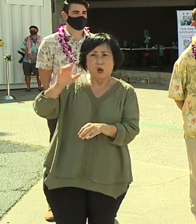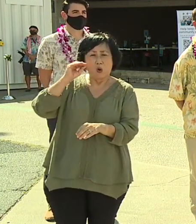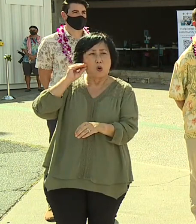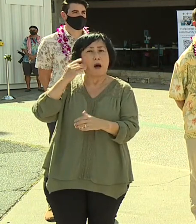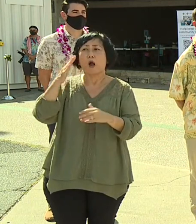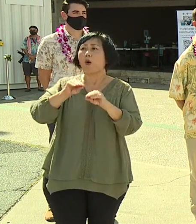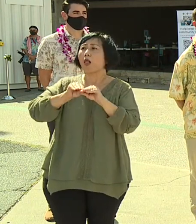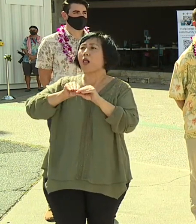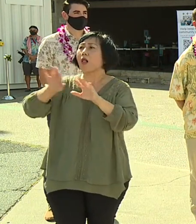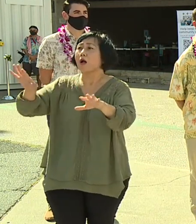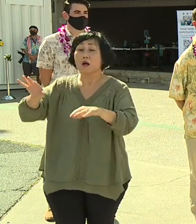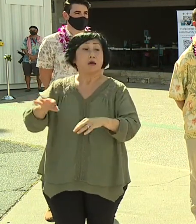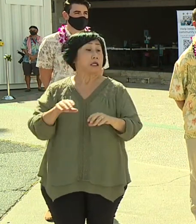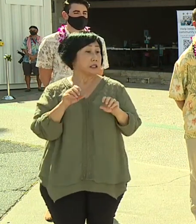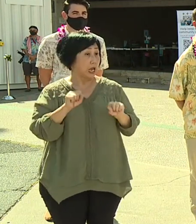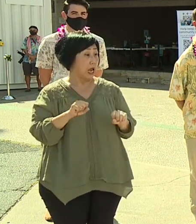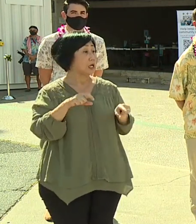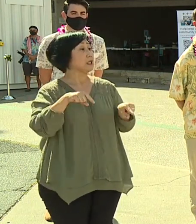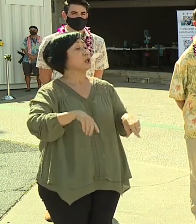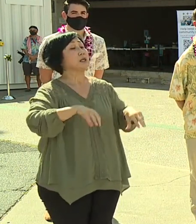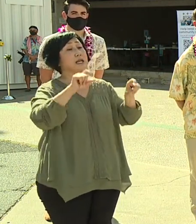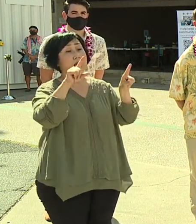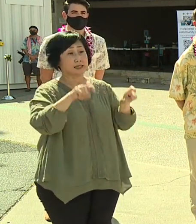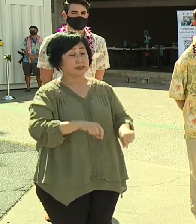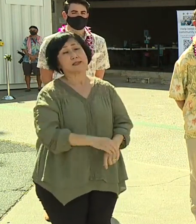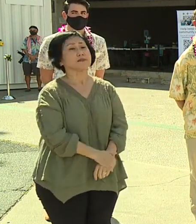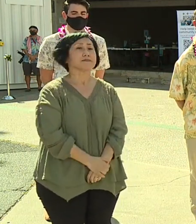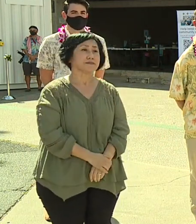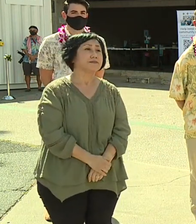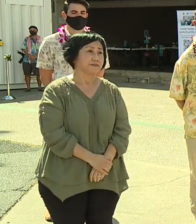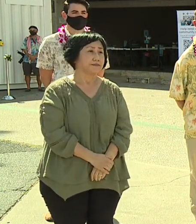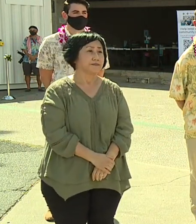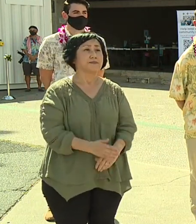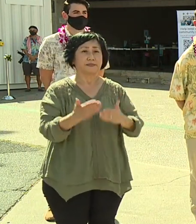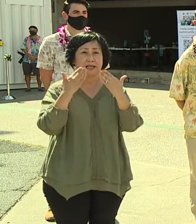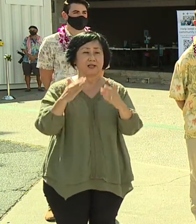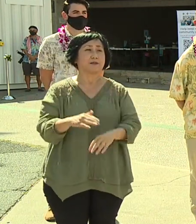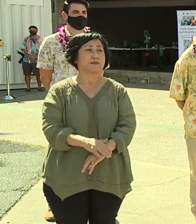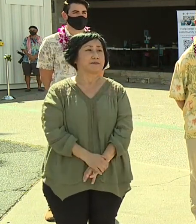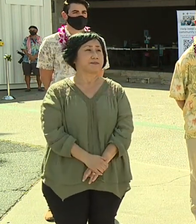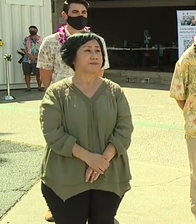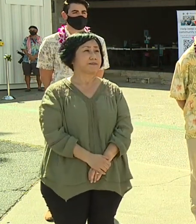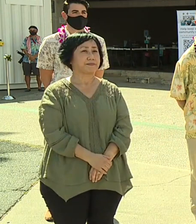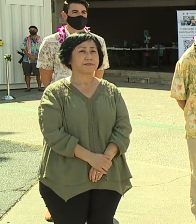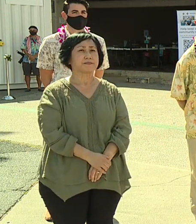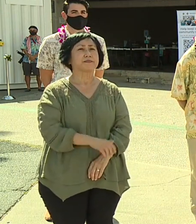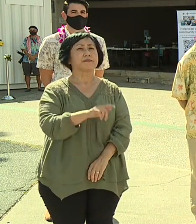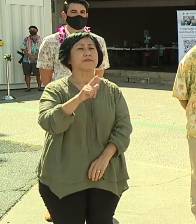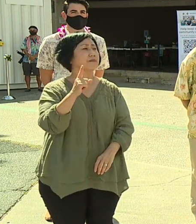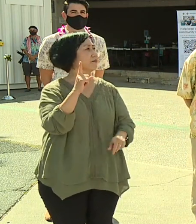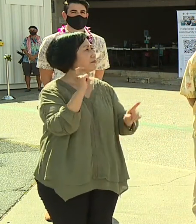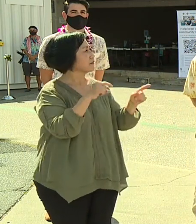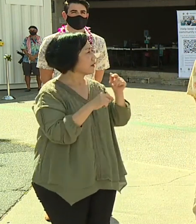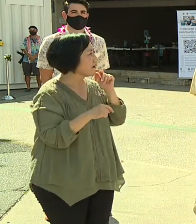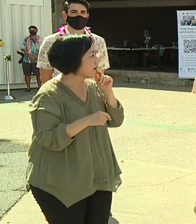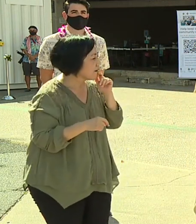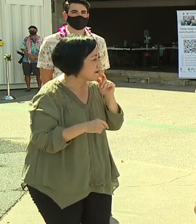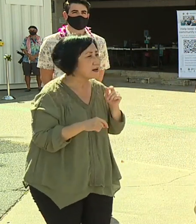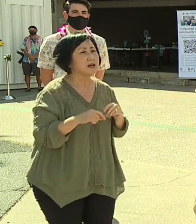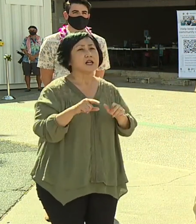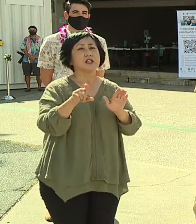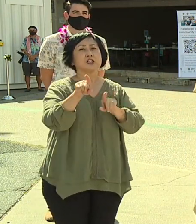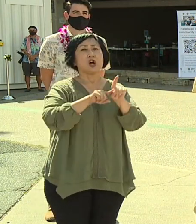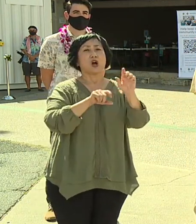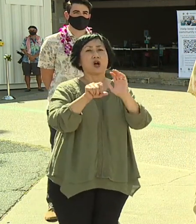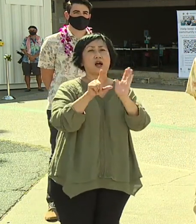family infected, yes, they could avail themselves of the test. Thank you. Mayor, Rose Bernardo with the Star